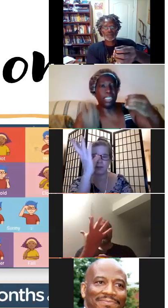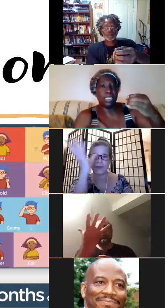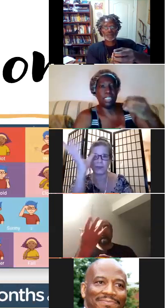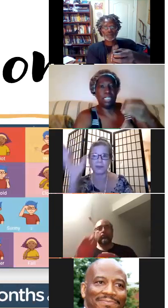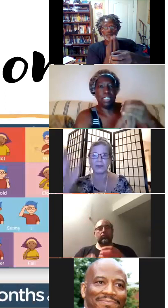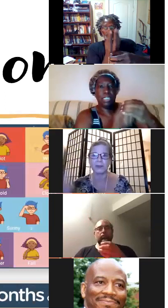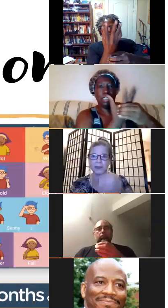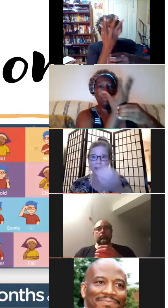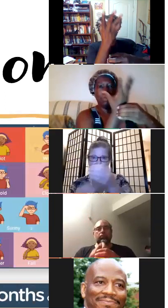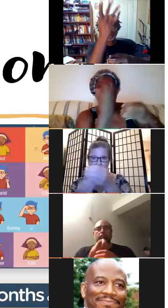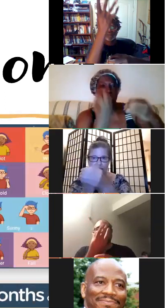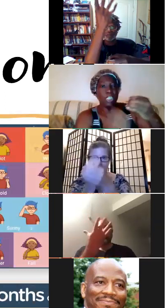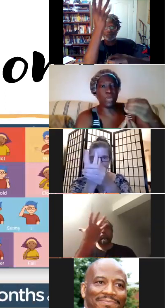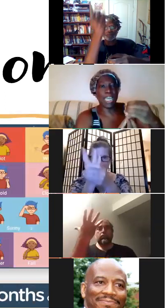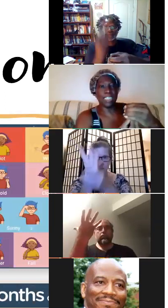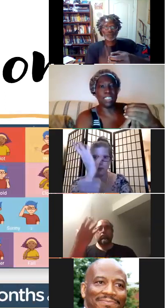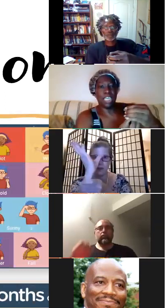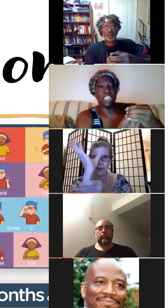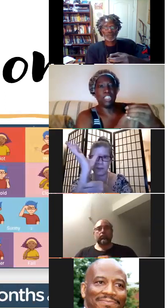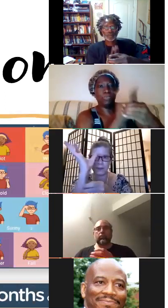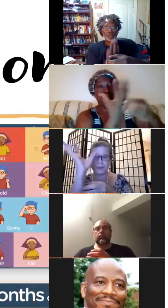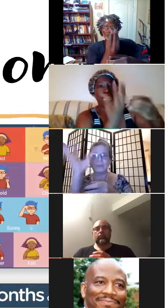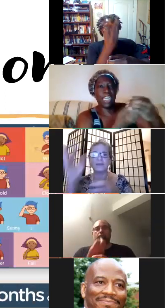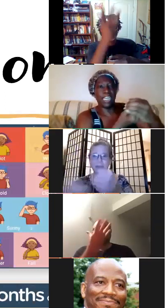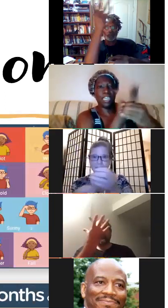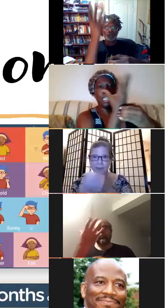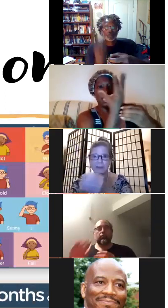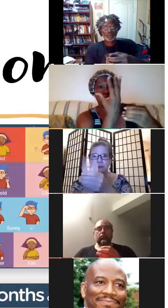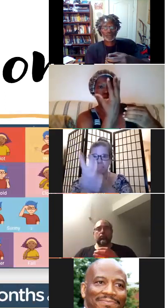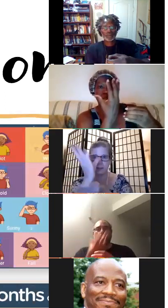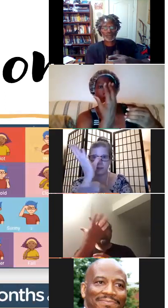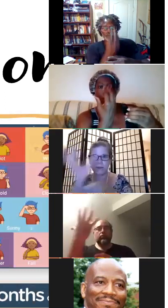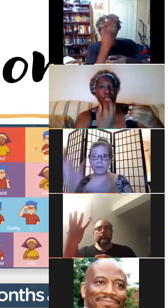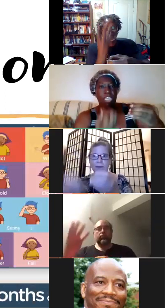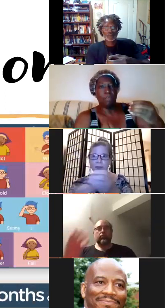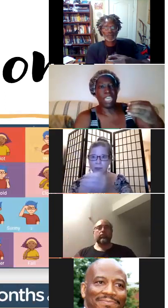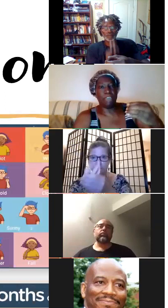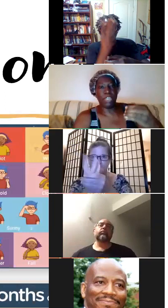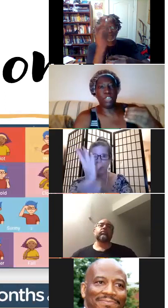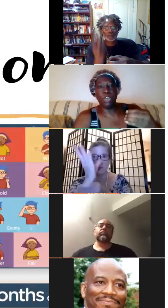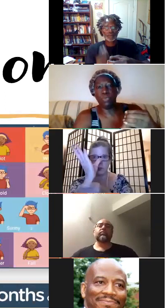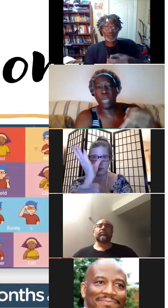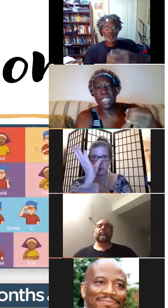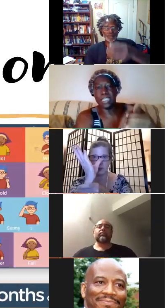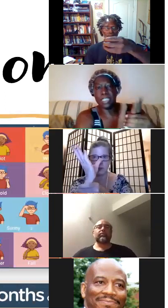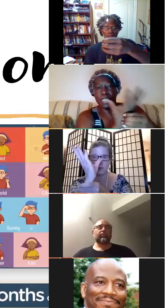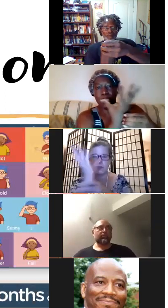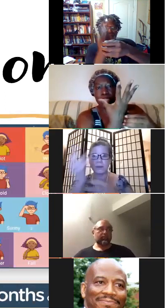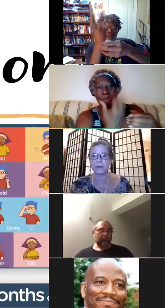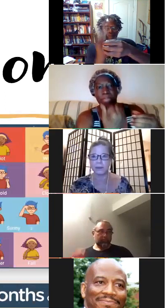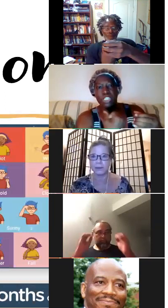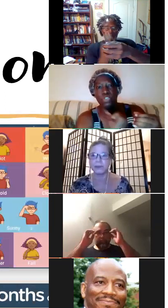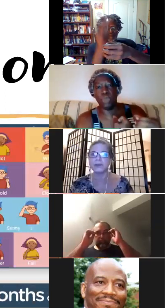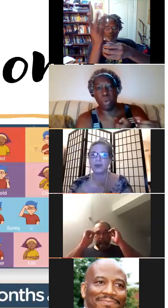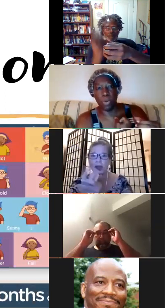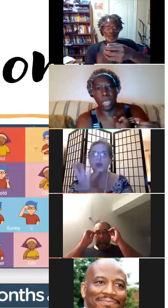blooming. Oh, that's so beautiful. But you do it twice. Spring. Okay, got it. If you do it once,